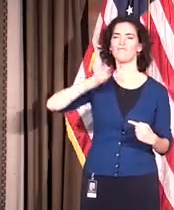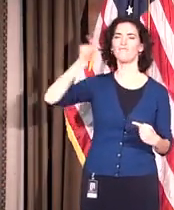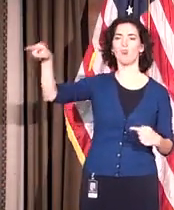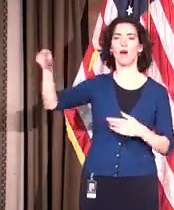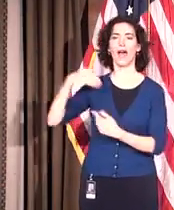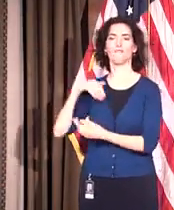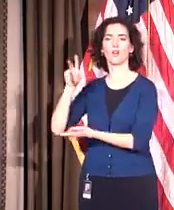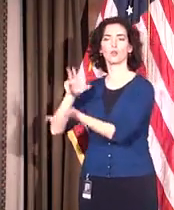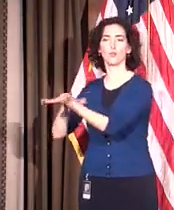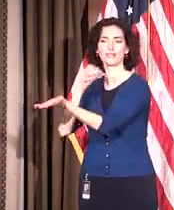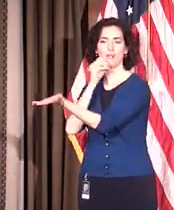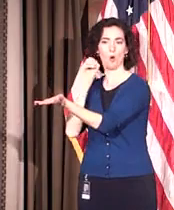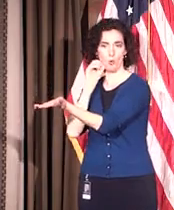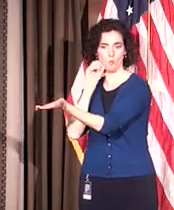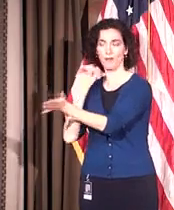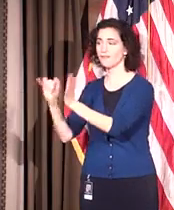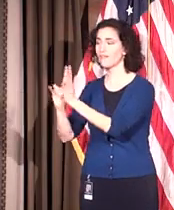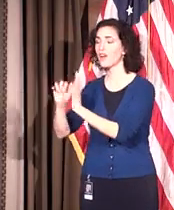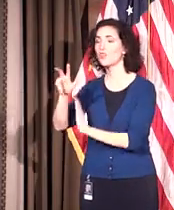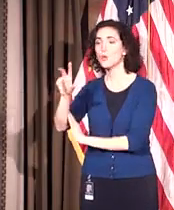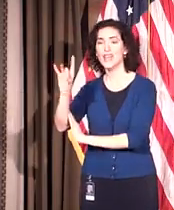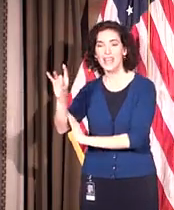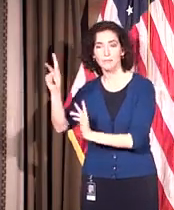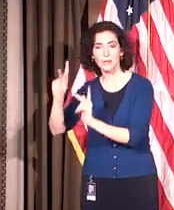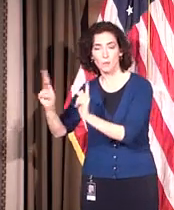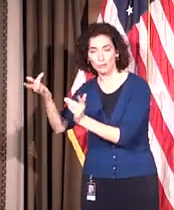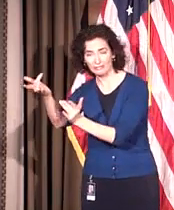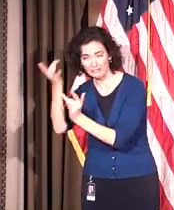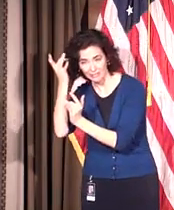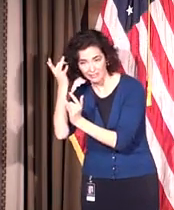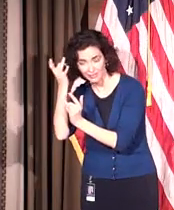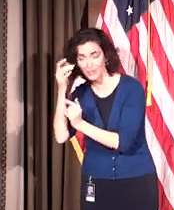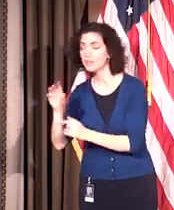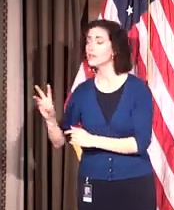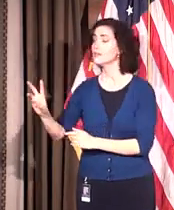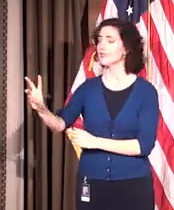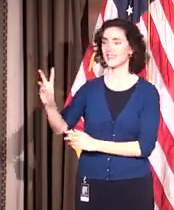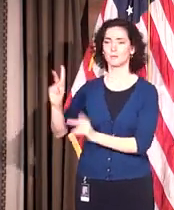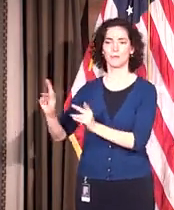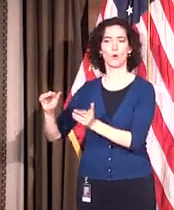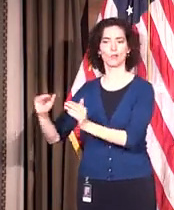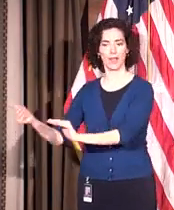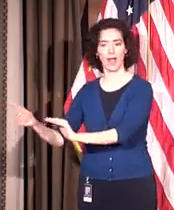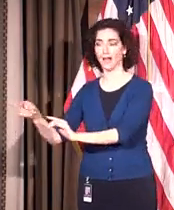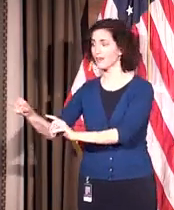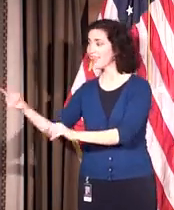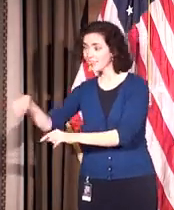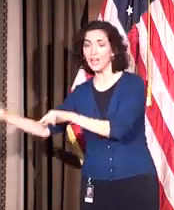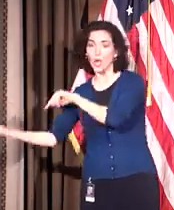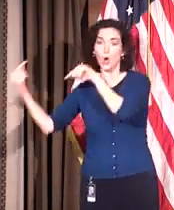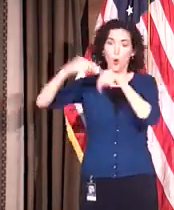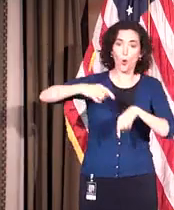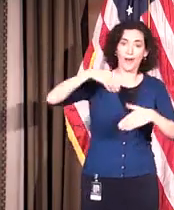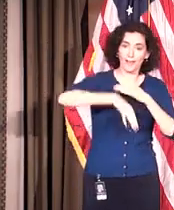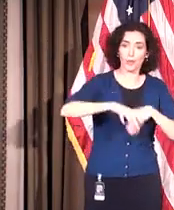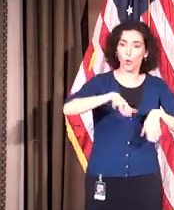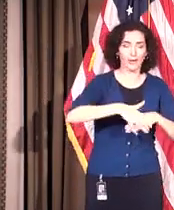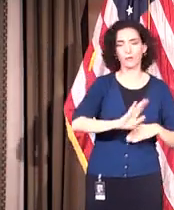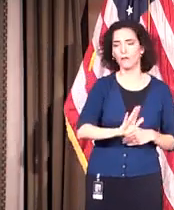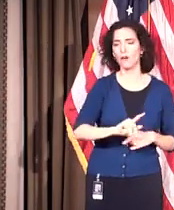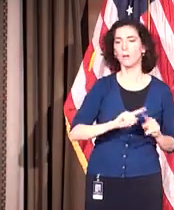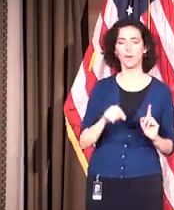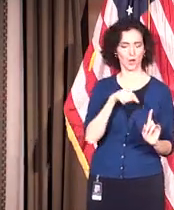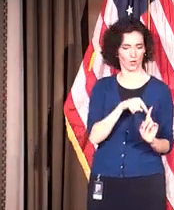tracked 38 cases and 6 deaths amongst individuals who weren't even at the wedding. They came in contact with